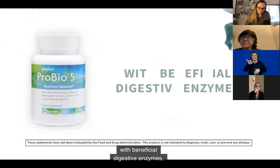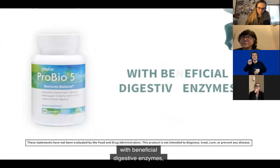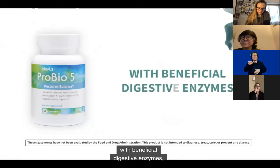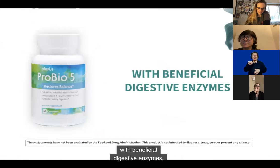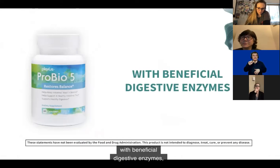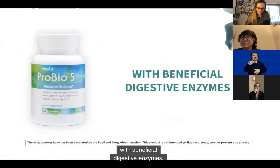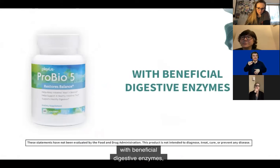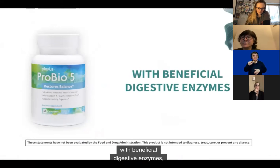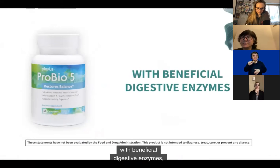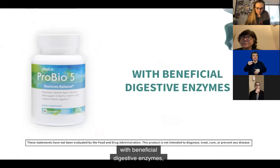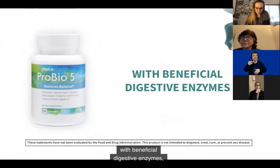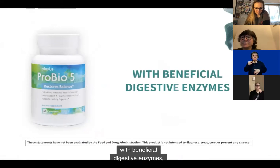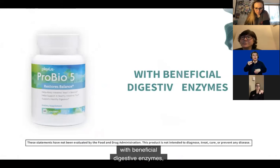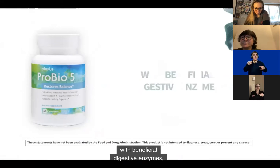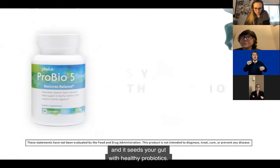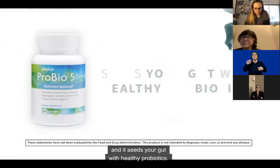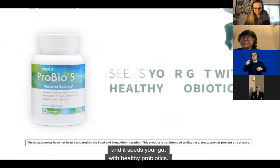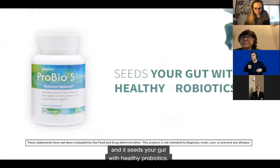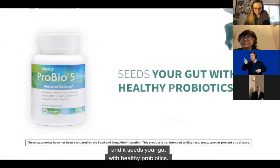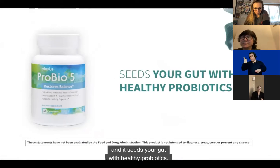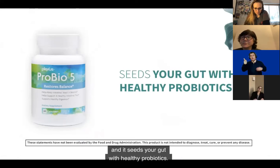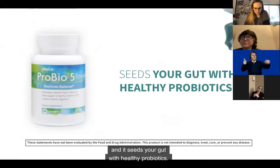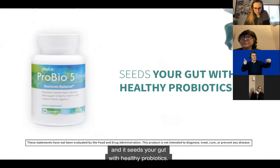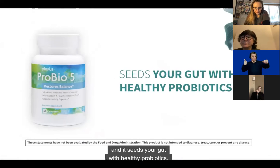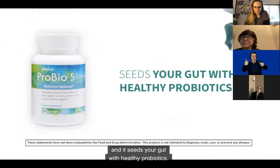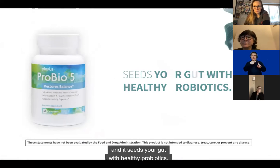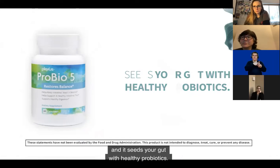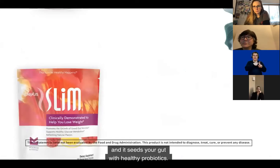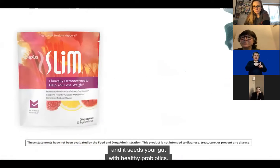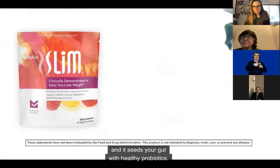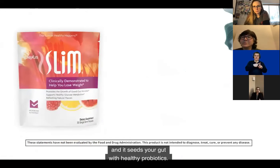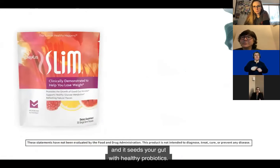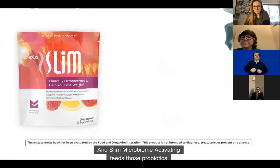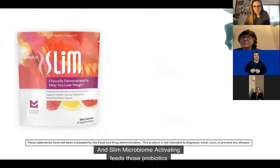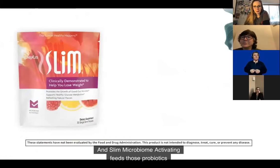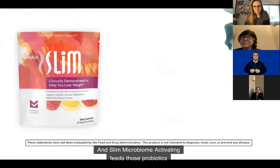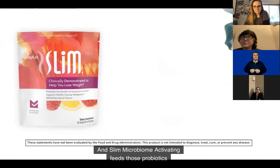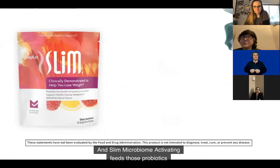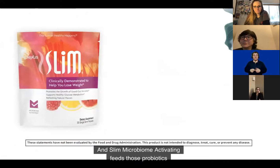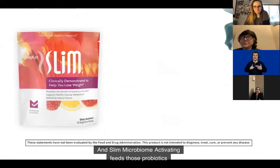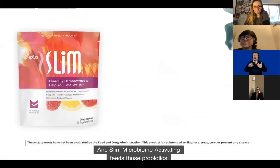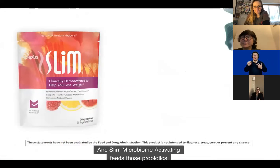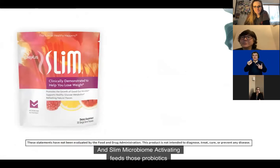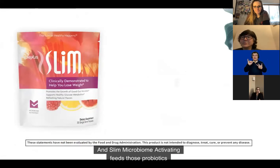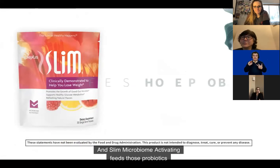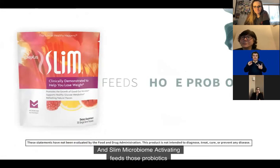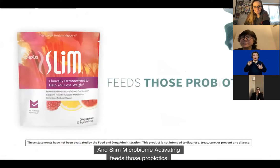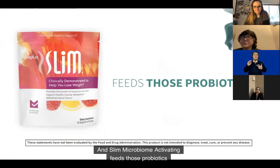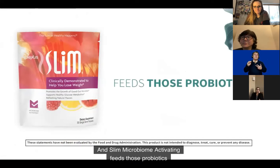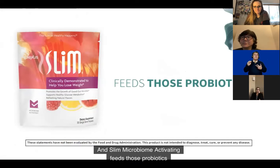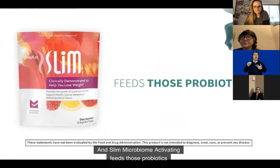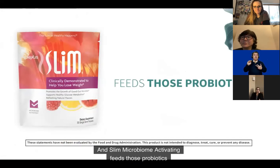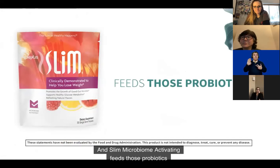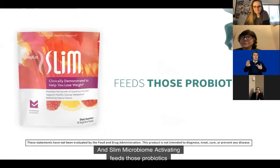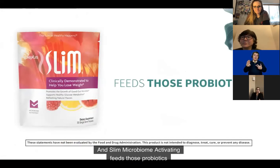with beneficial digestive enzymes, and it seeds your gut with healthy probiotics. And Slim Microbiome Activating